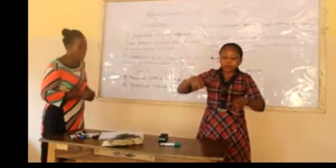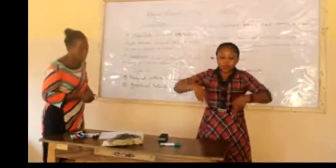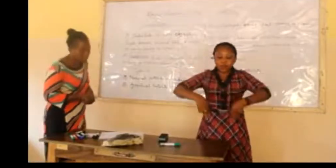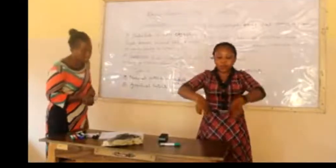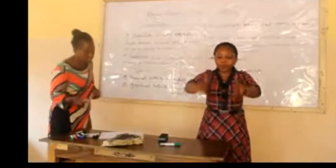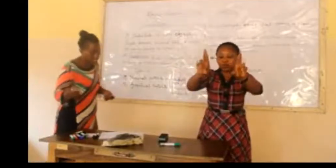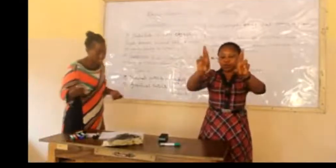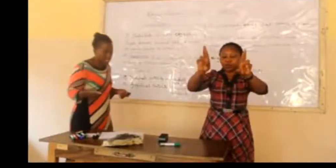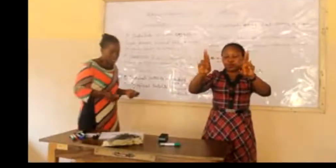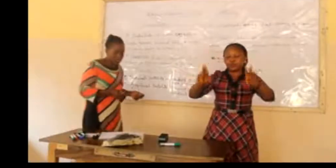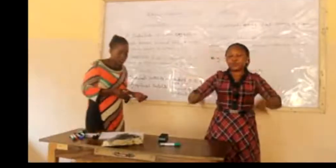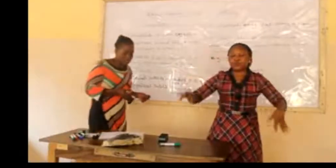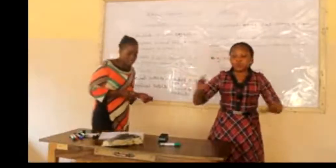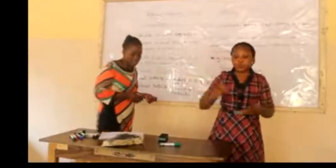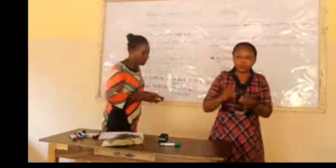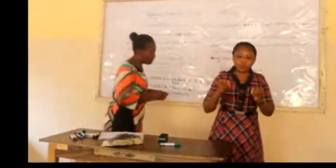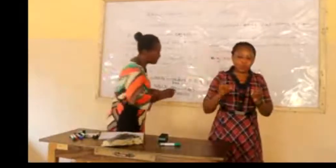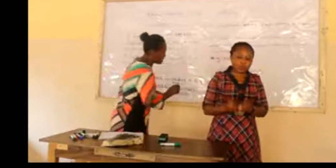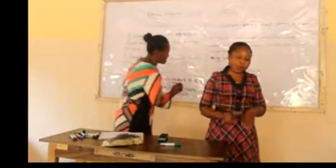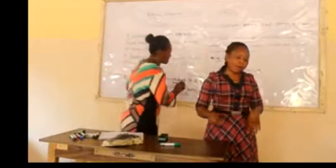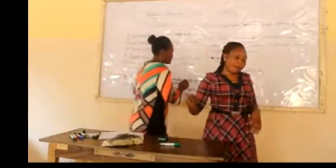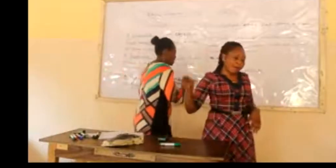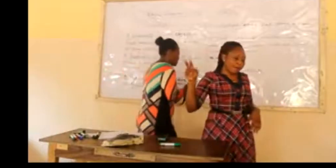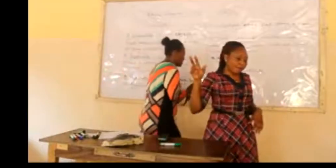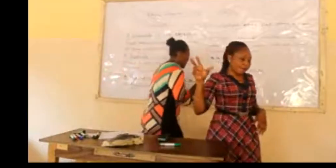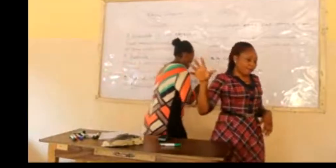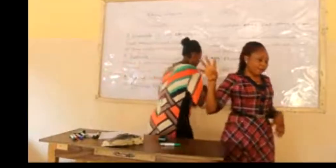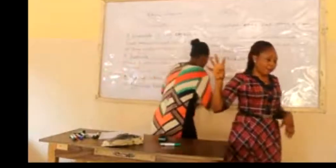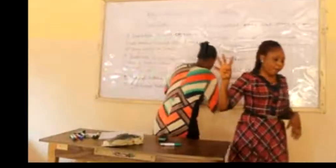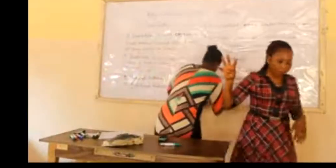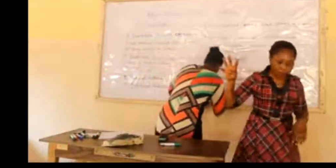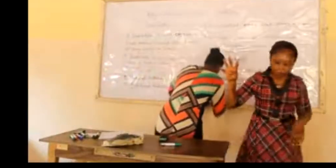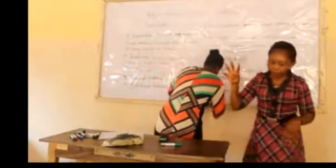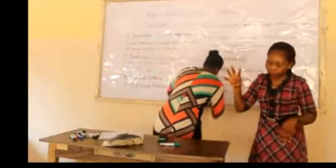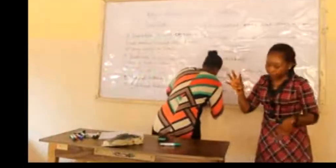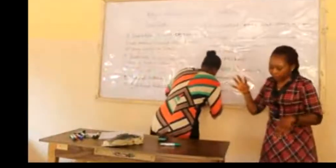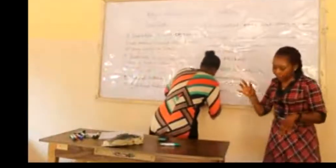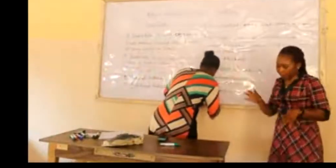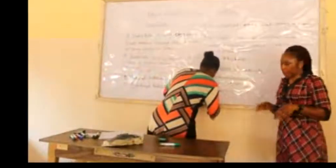Number 4 uses system, Geographic Information System, GIS.